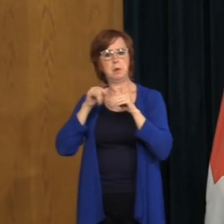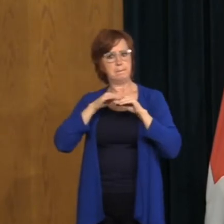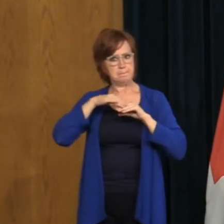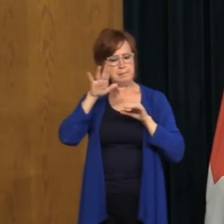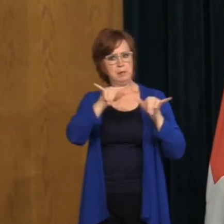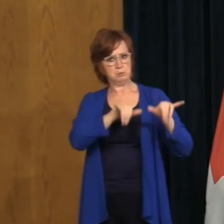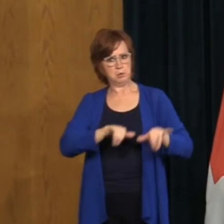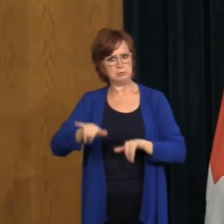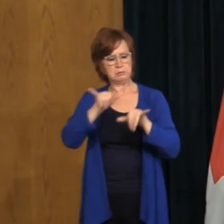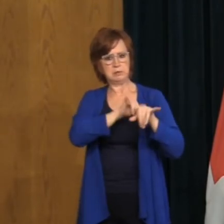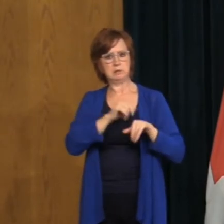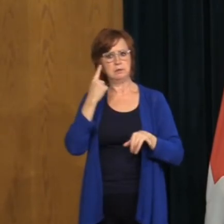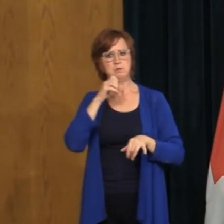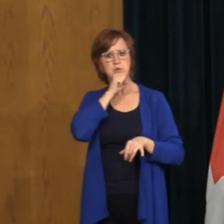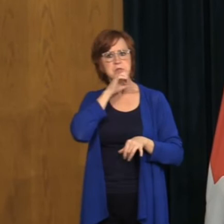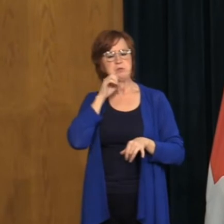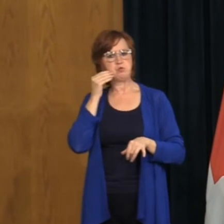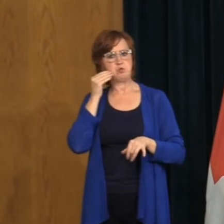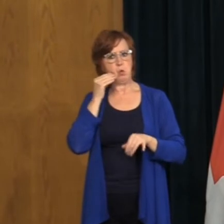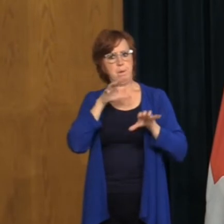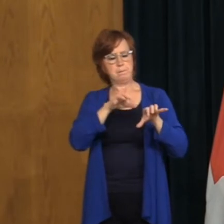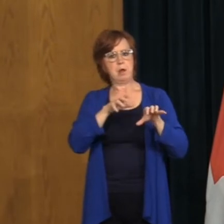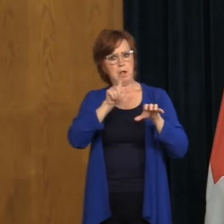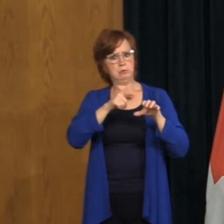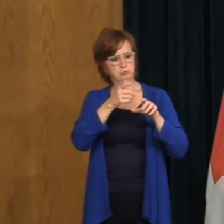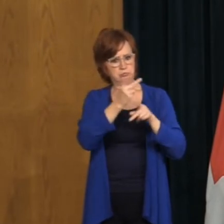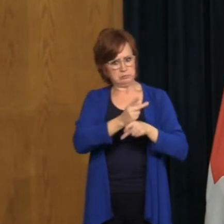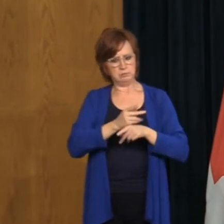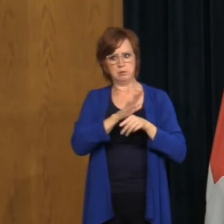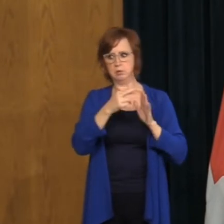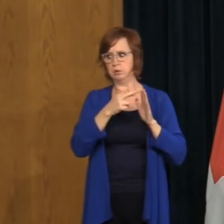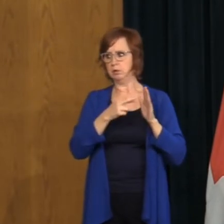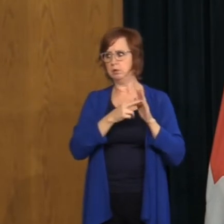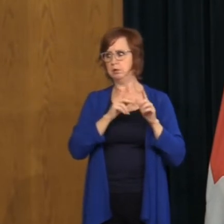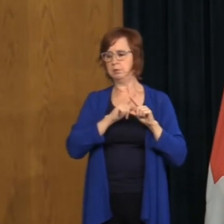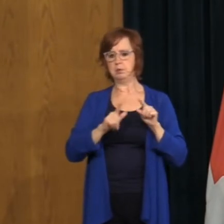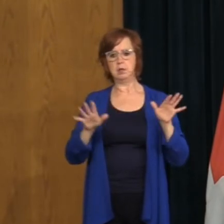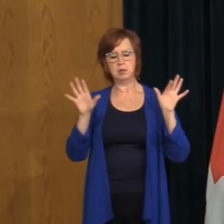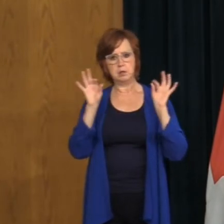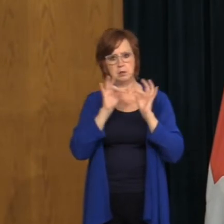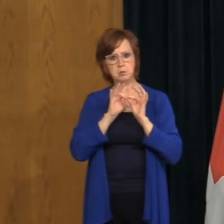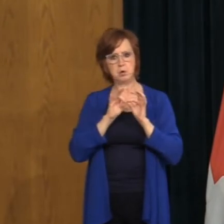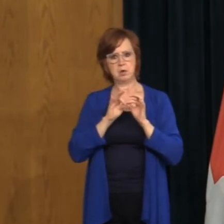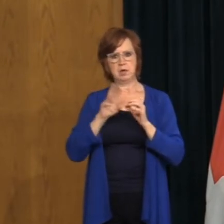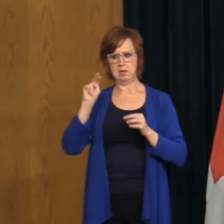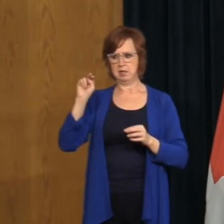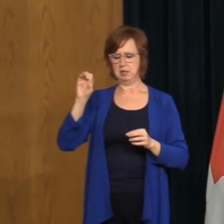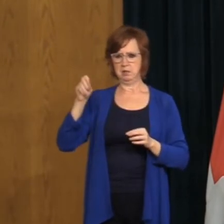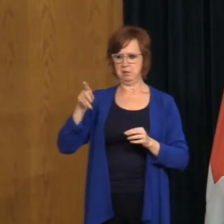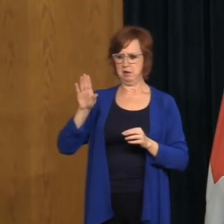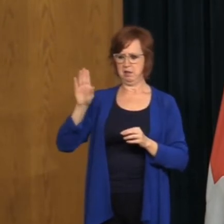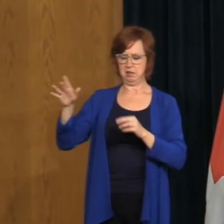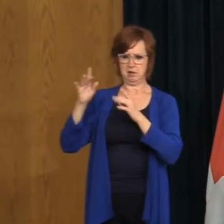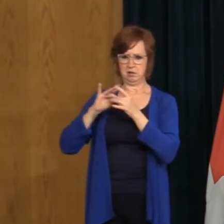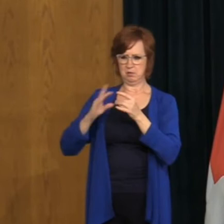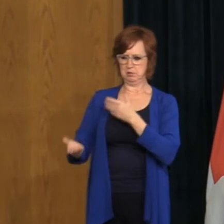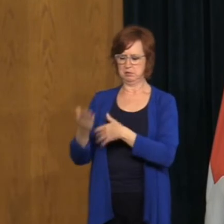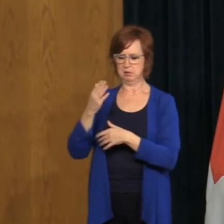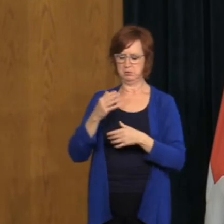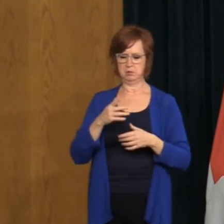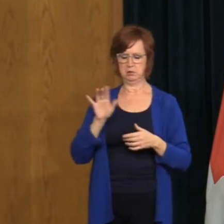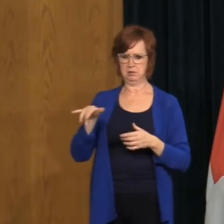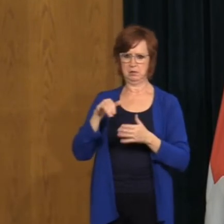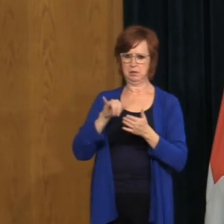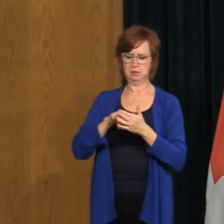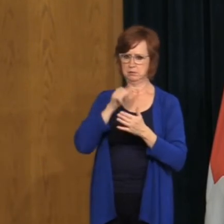the points put forward by the opposition just simply aren't true, and they simply aren't helpful. We do